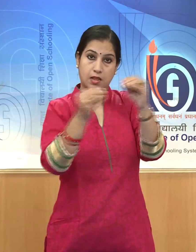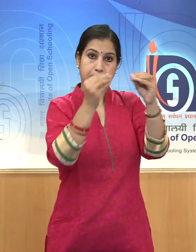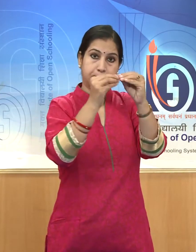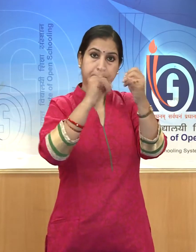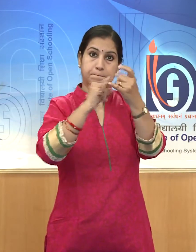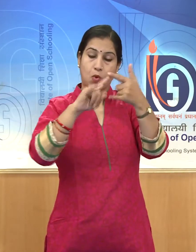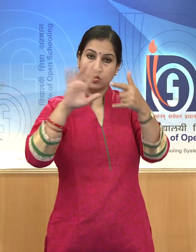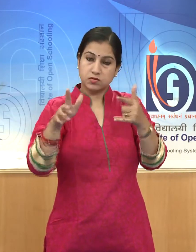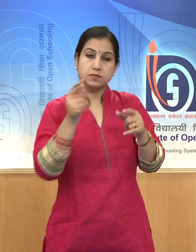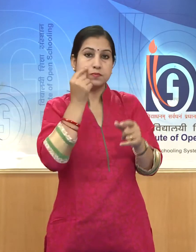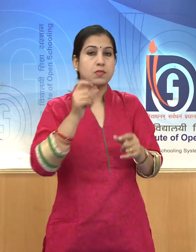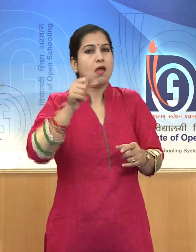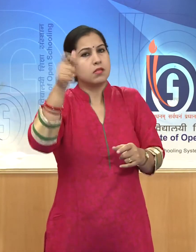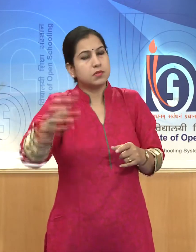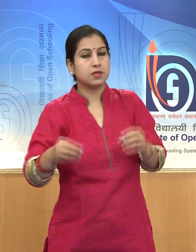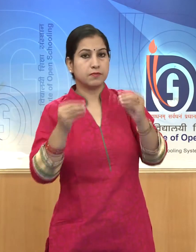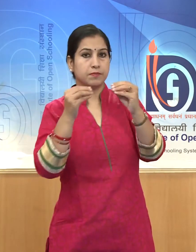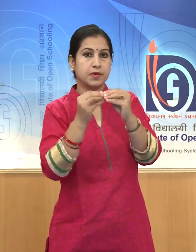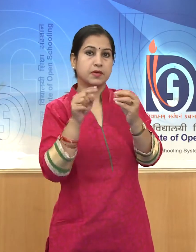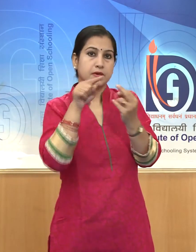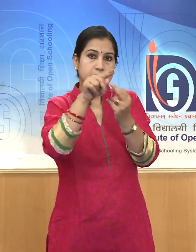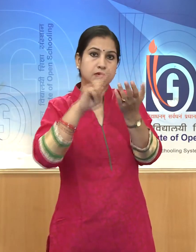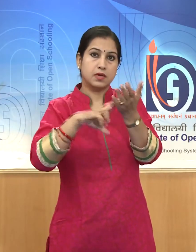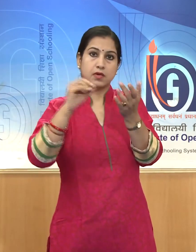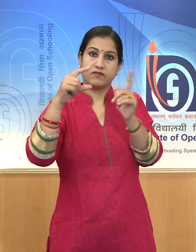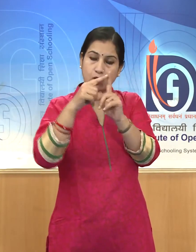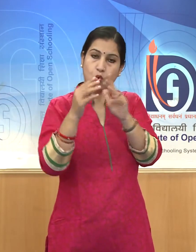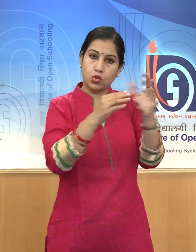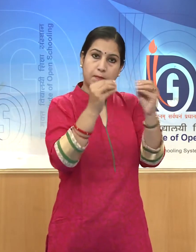Binod Bihari, and few others